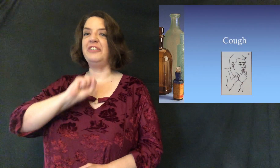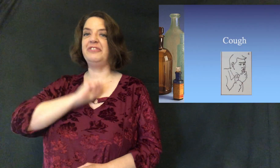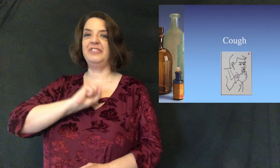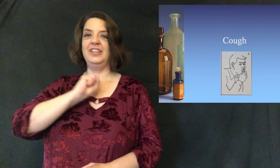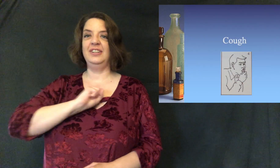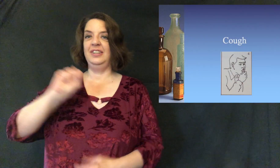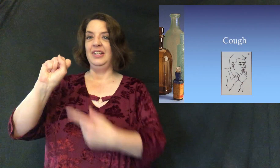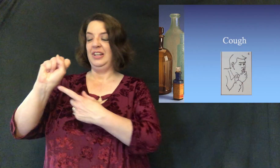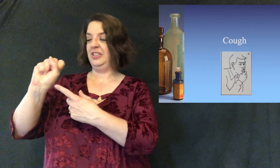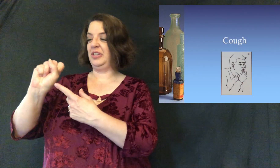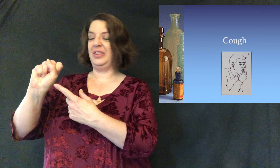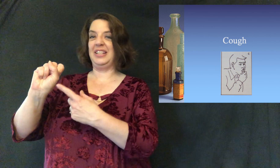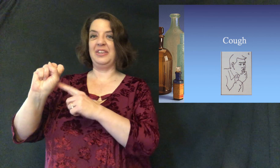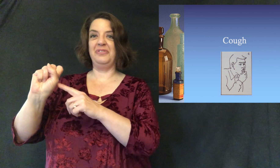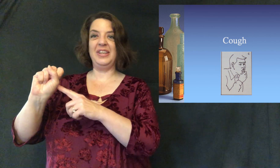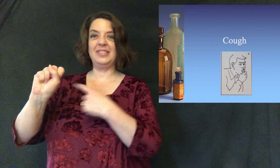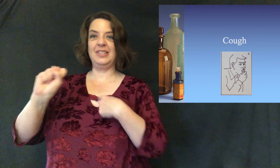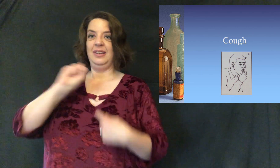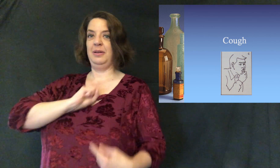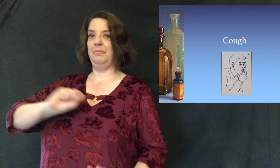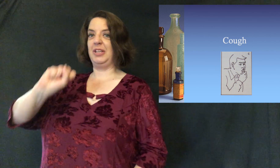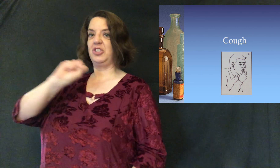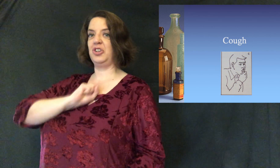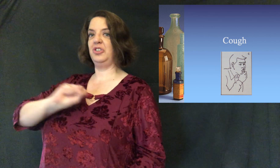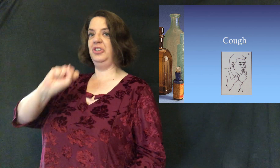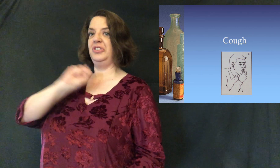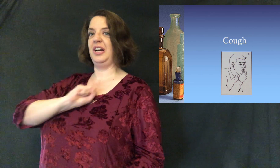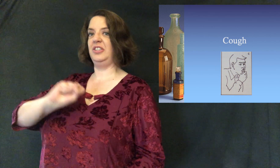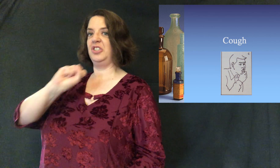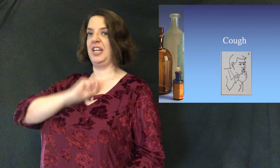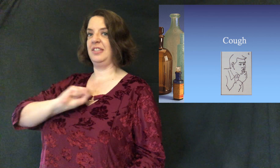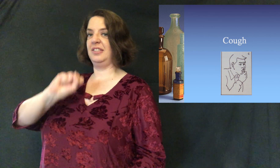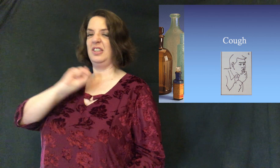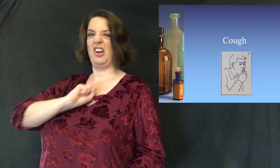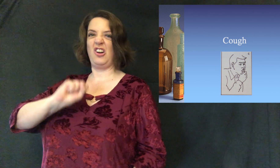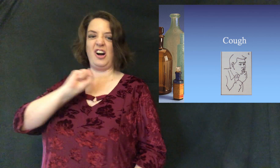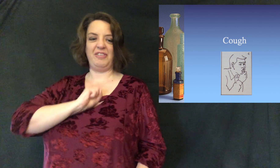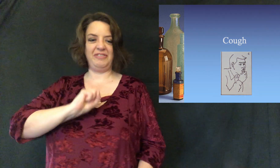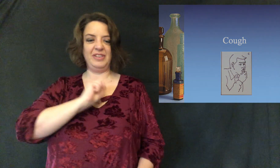cough. So that's a fist, make circles on your chest, cough.